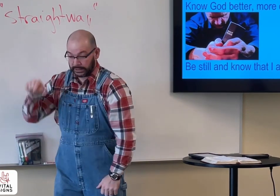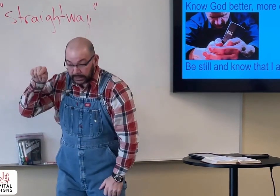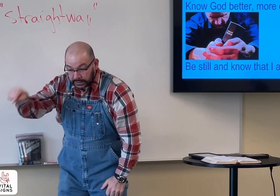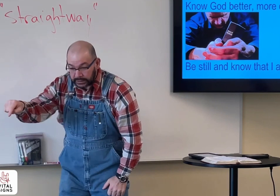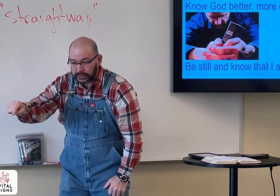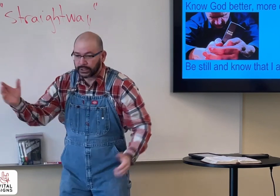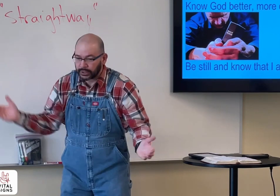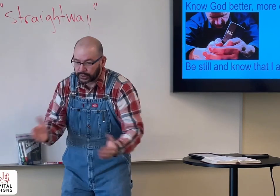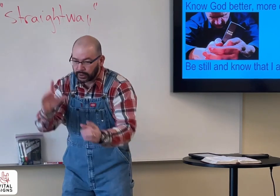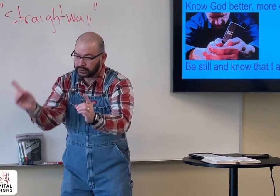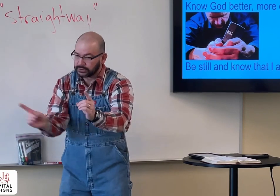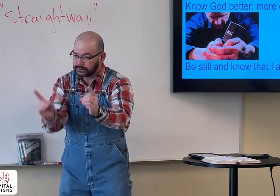out and spend time with Jesus.